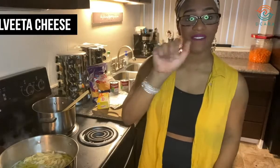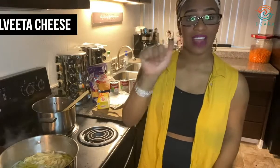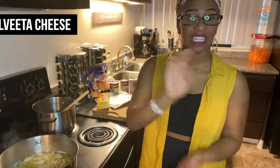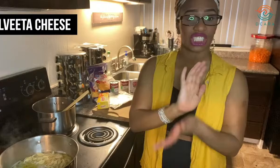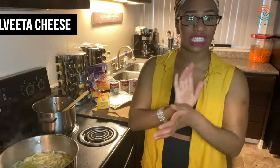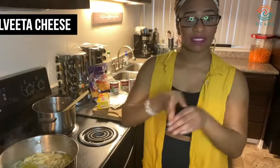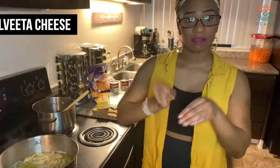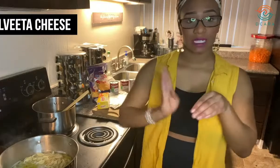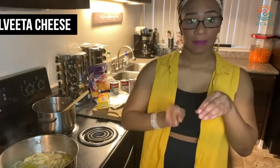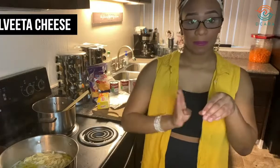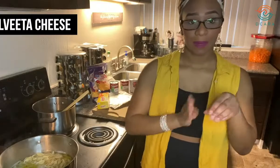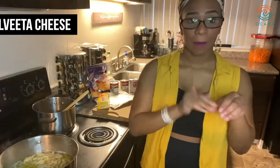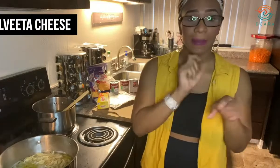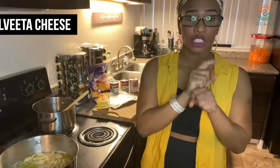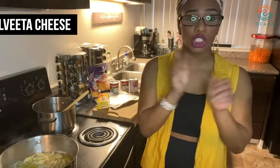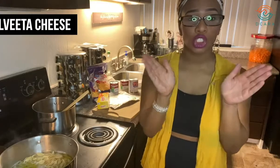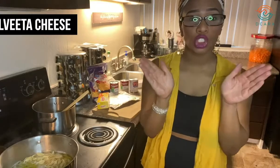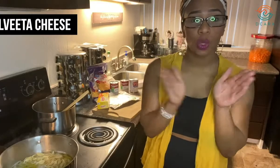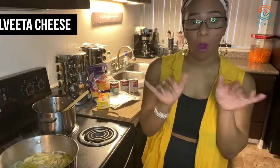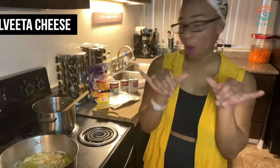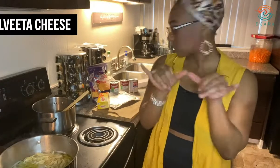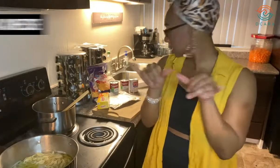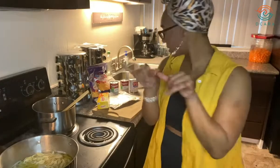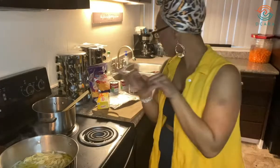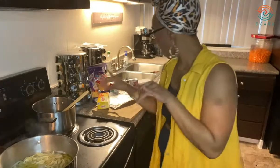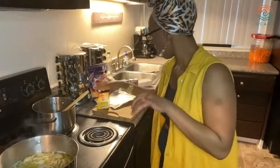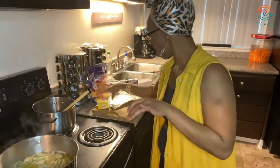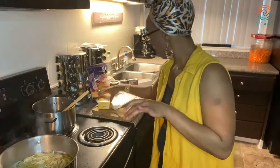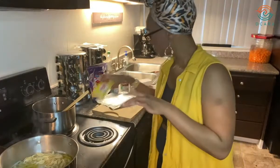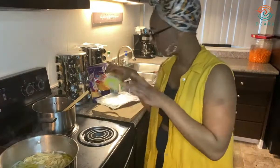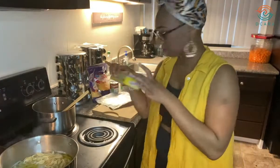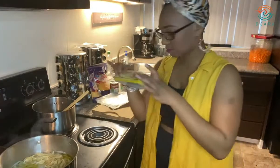Next, take the VELVEETA cheese, cut it up into small pieces.